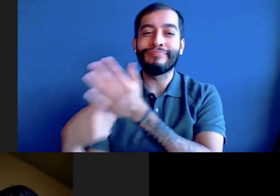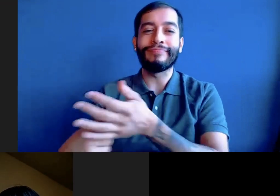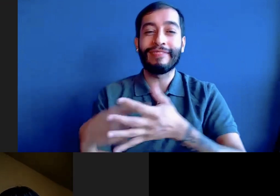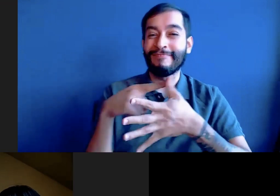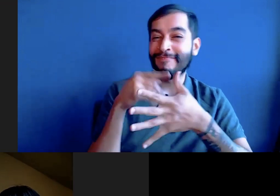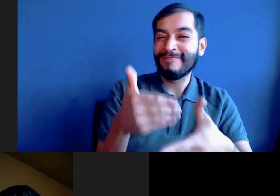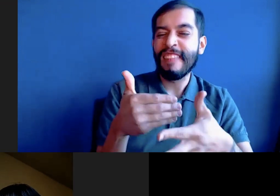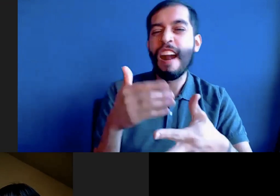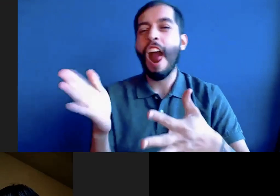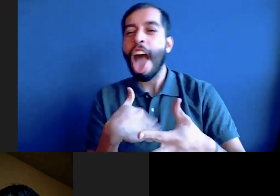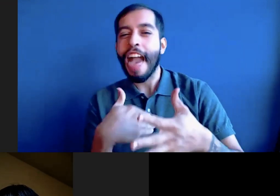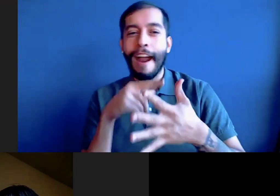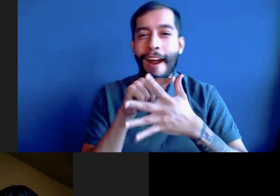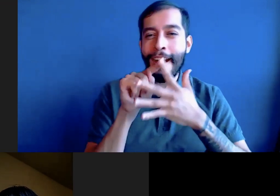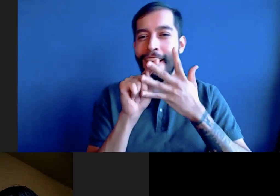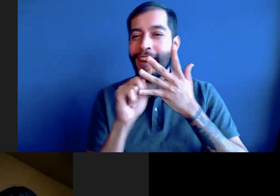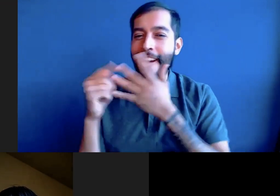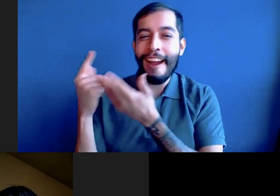to really veto anything.